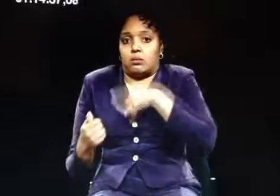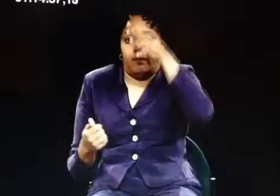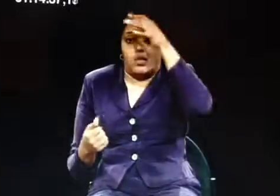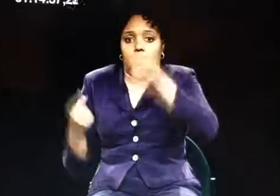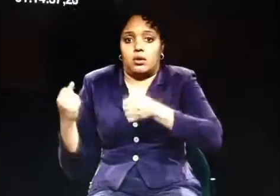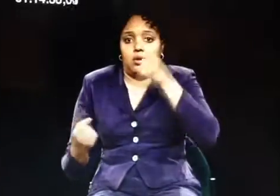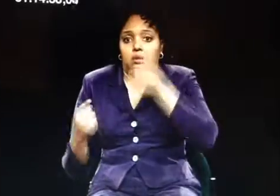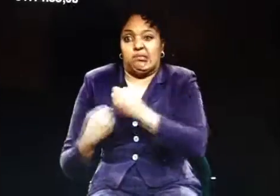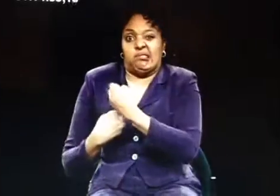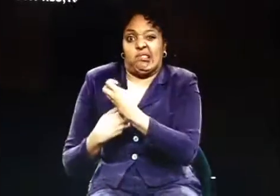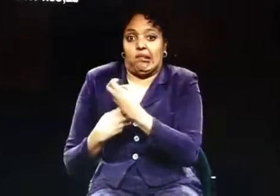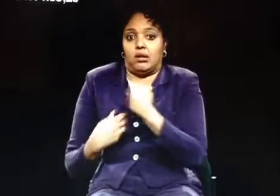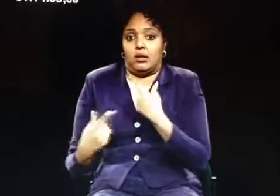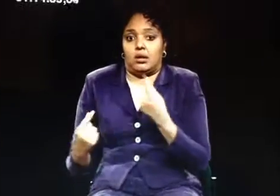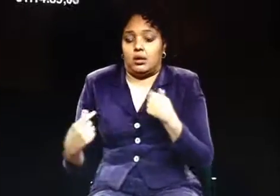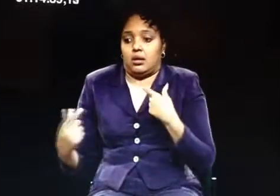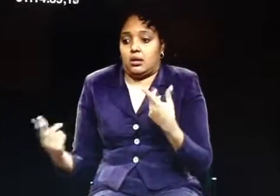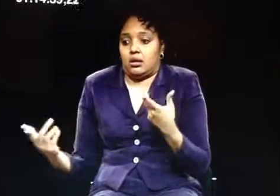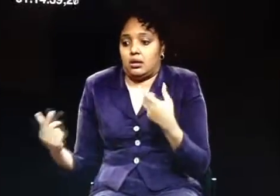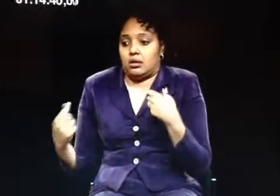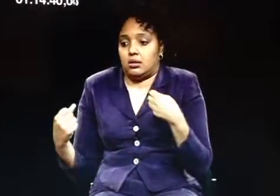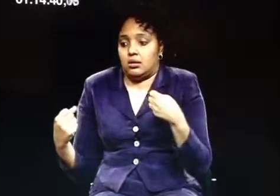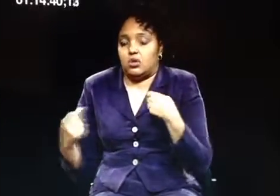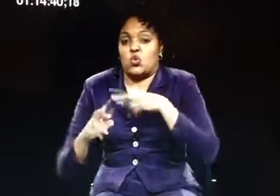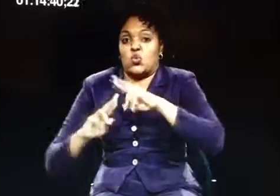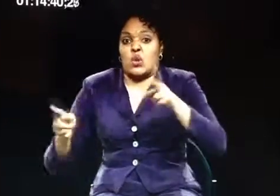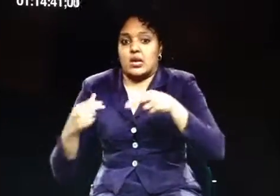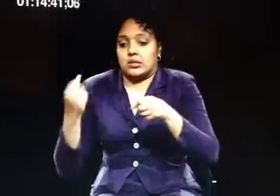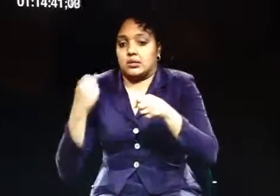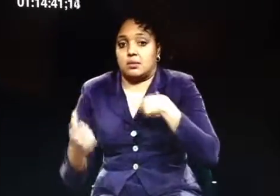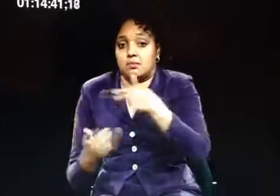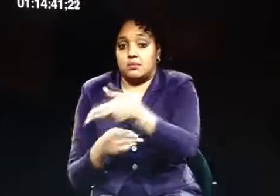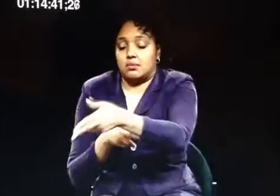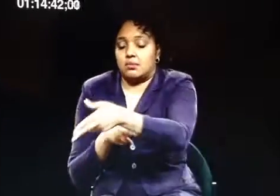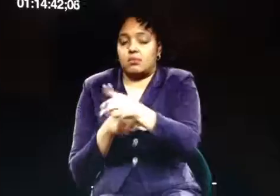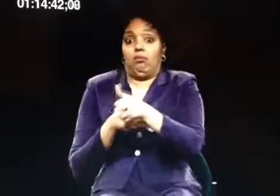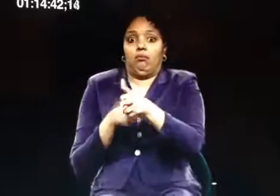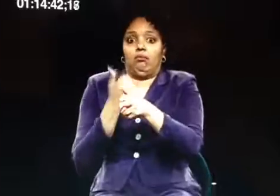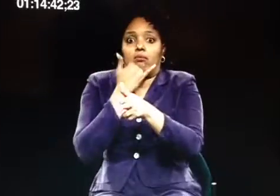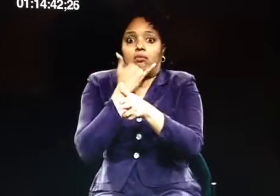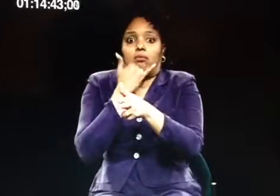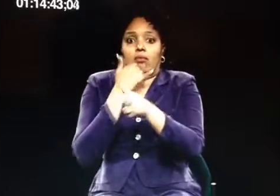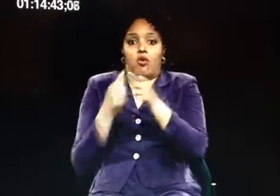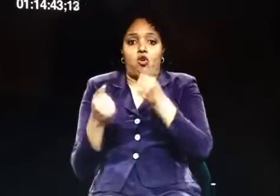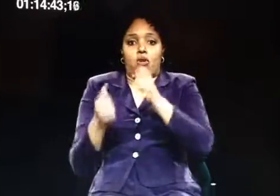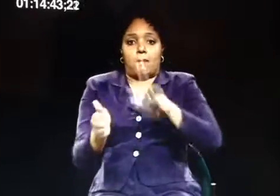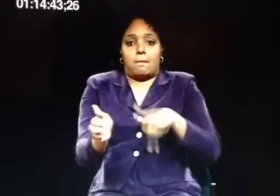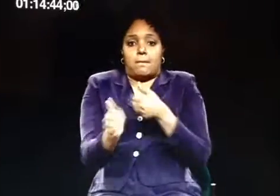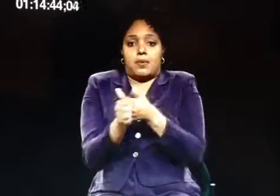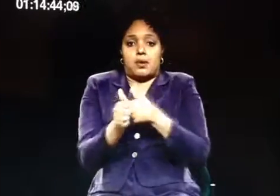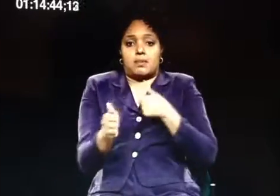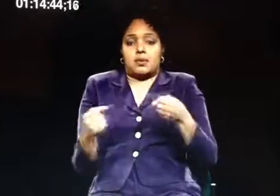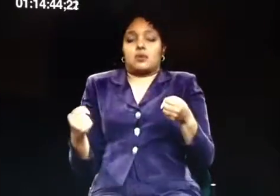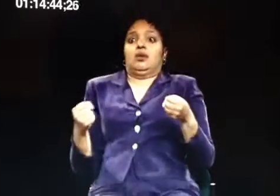parked car. So, you know, I was terrified, I was so nervous, I didn't know what to do. So I was ready to back out to check the damage,